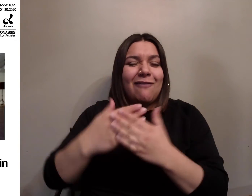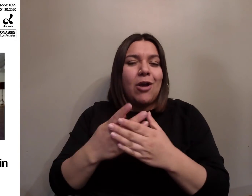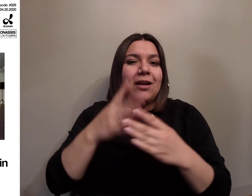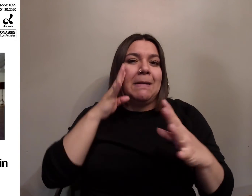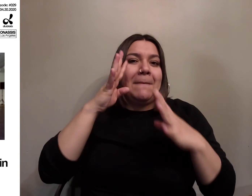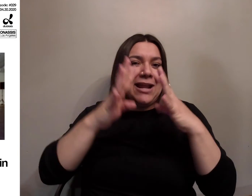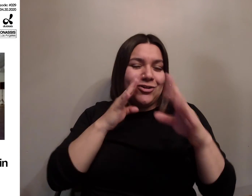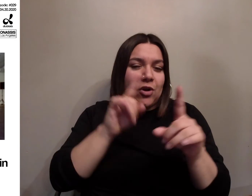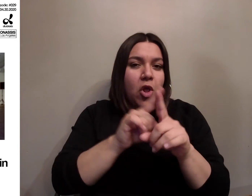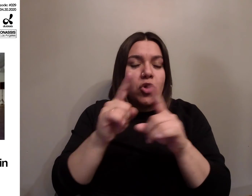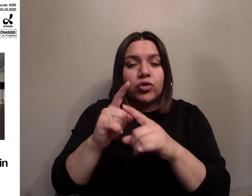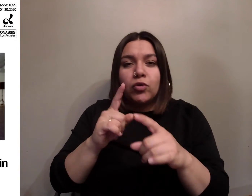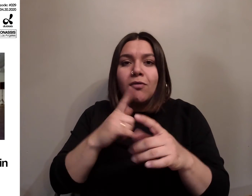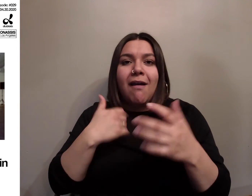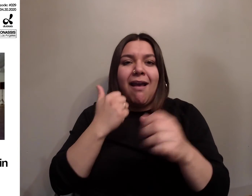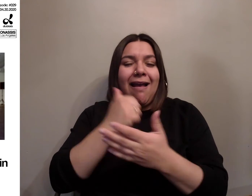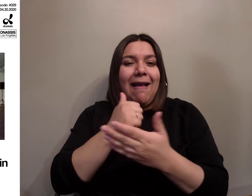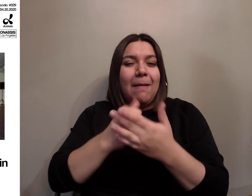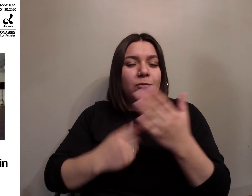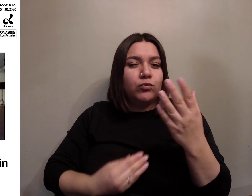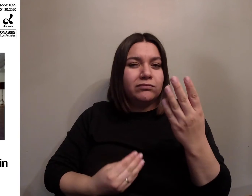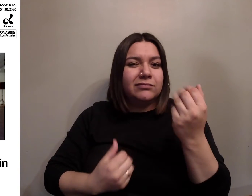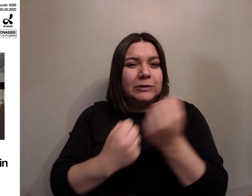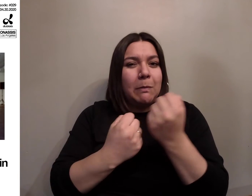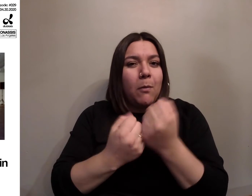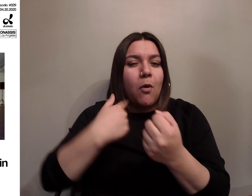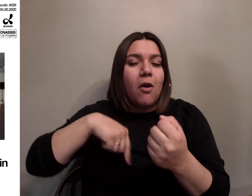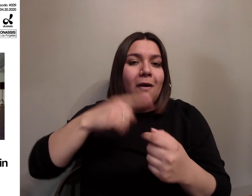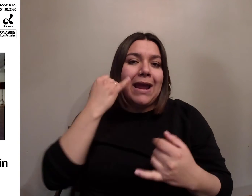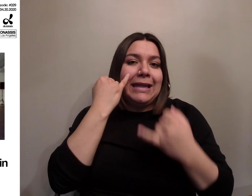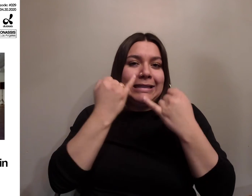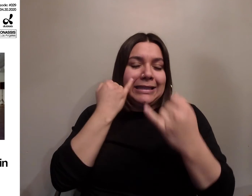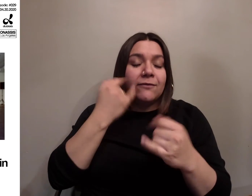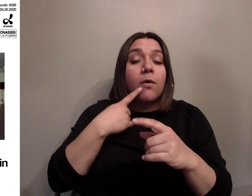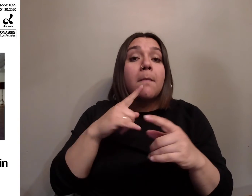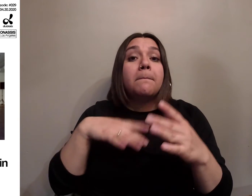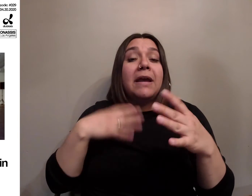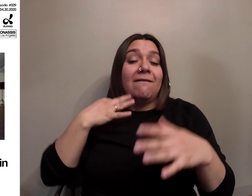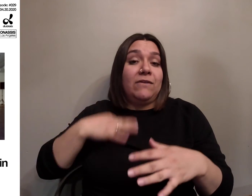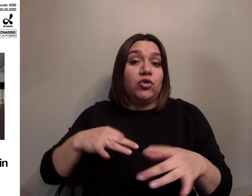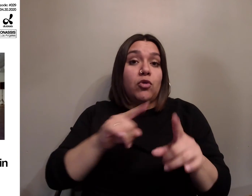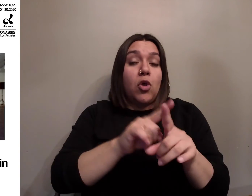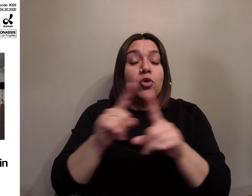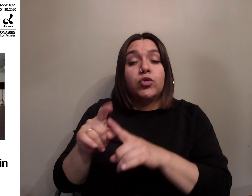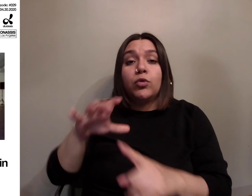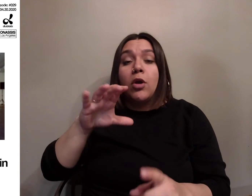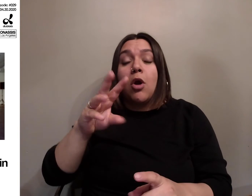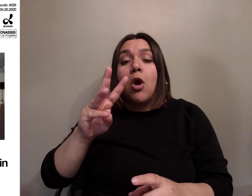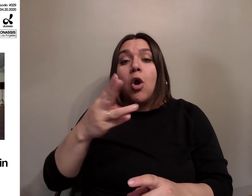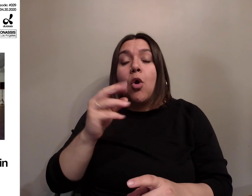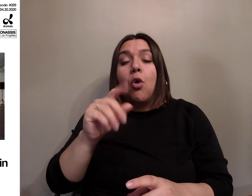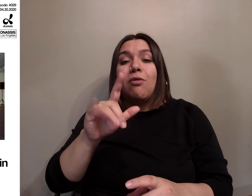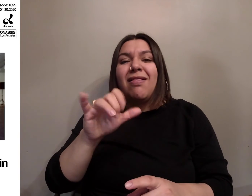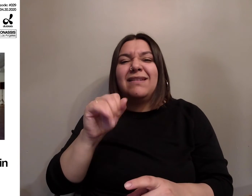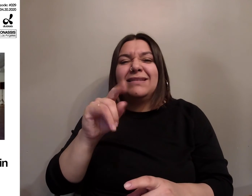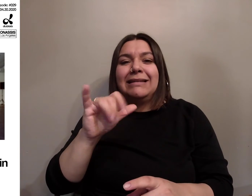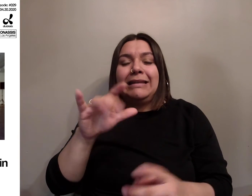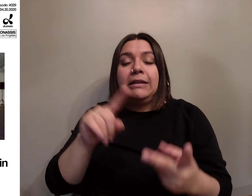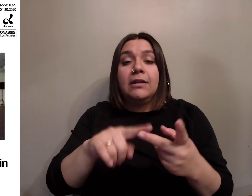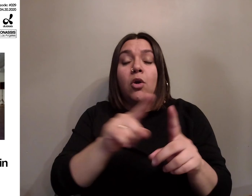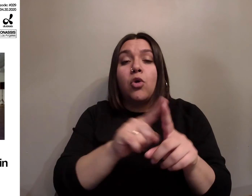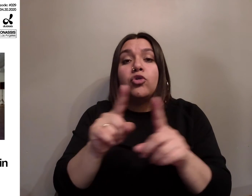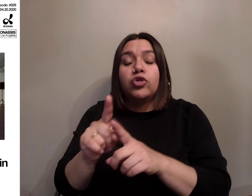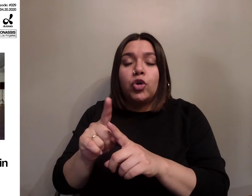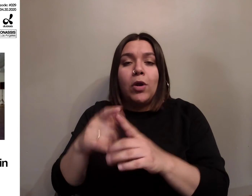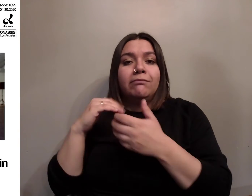multitudes, facilitating and striving for a braver, pleasurable, and generative space for mingling with,